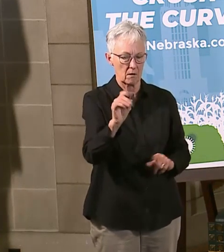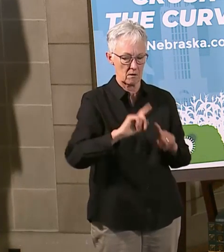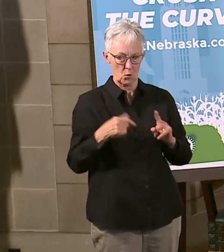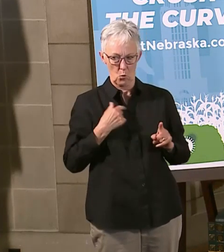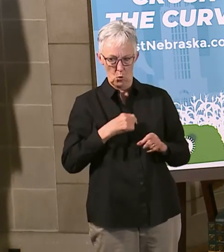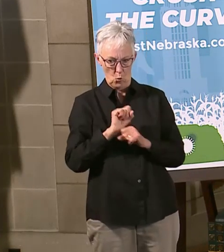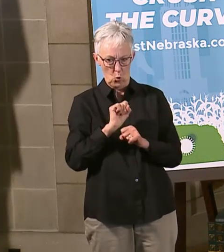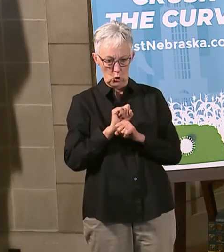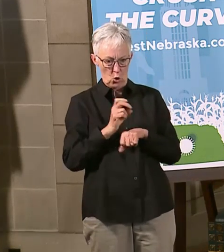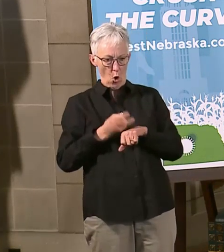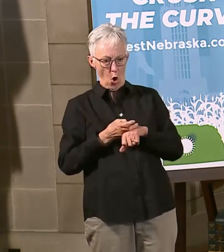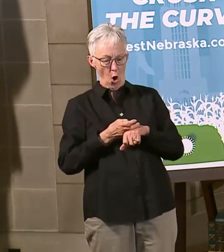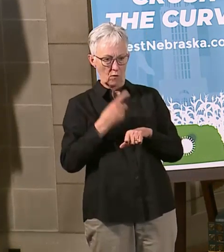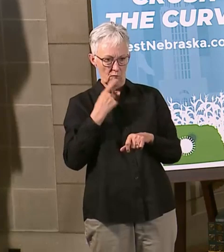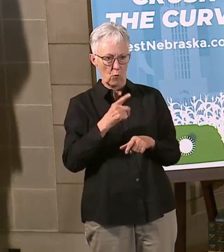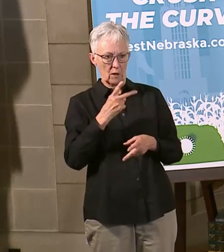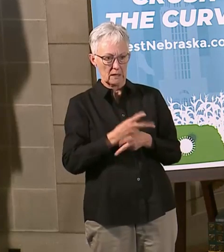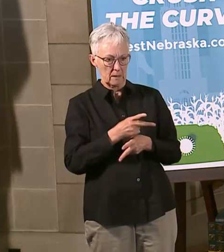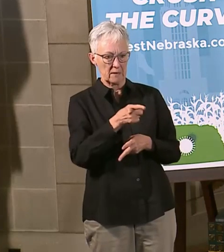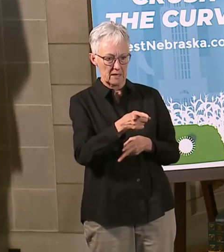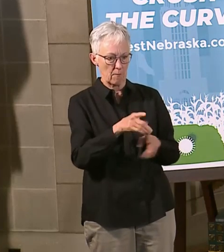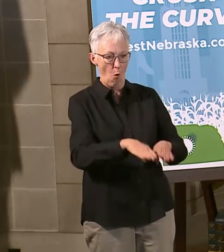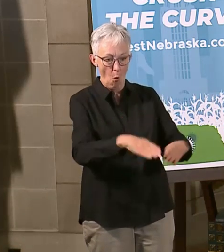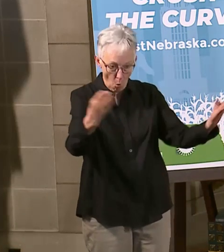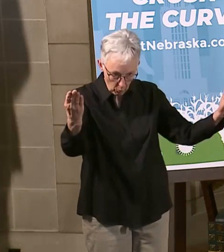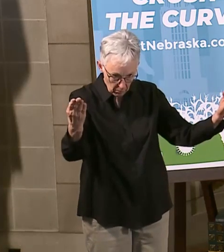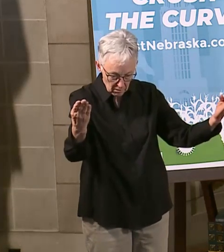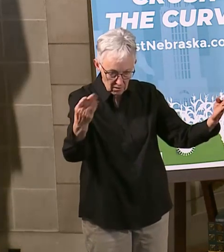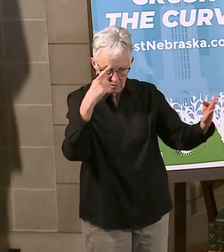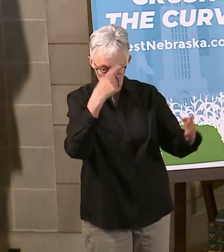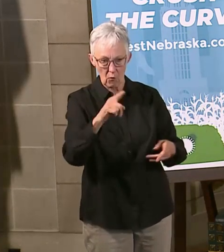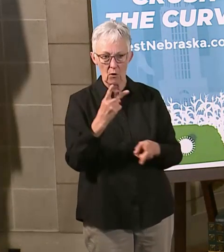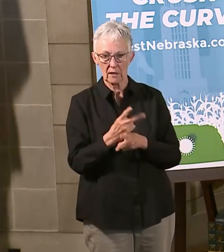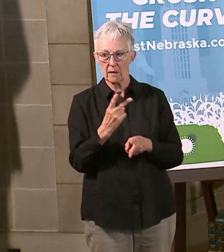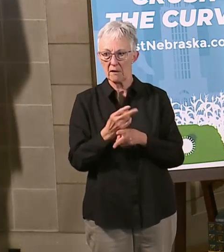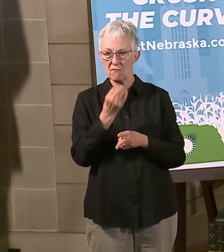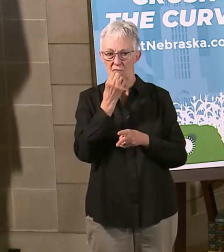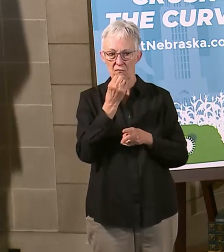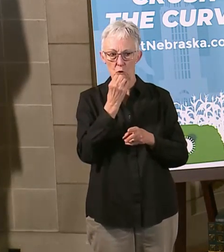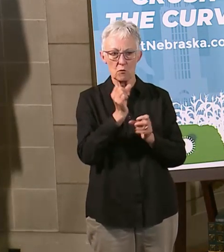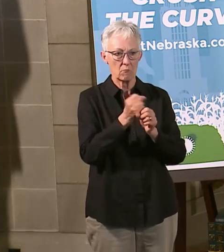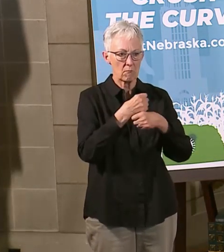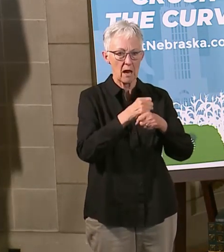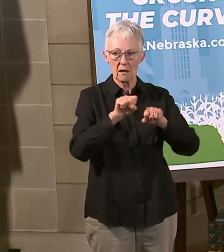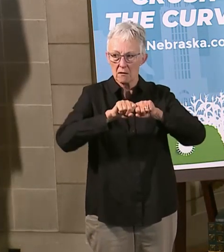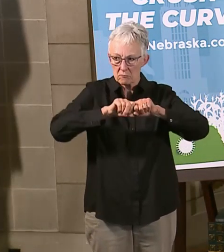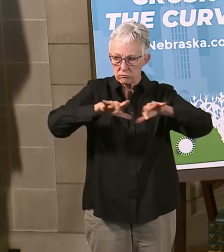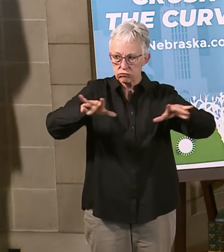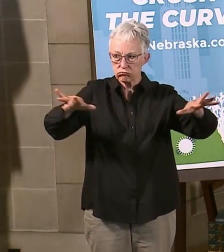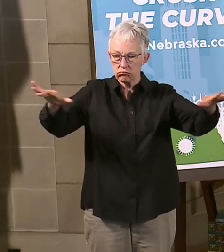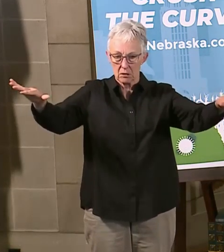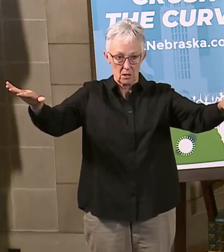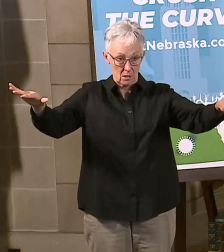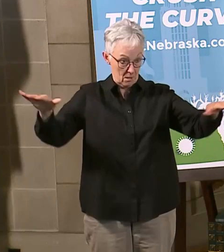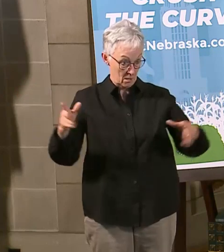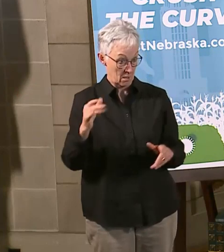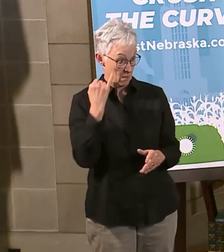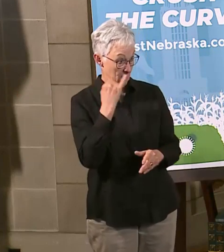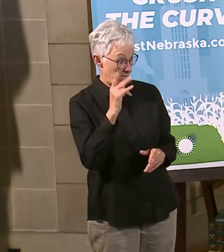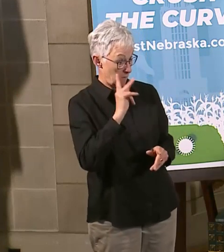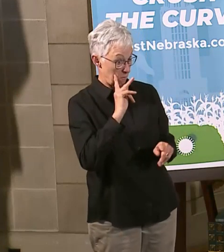because it's vital for our food supply. Can you imagine what would happen if people could not go to the store and get food? You want to talk about some of these